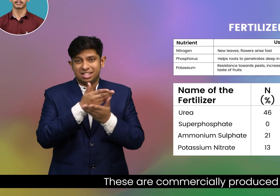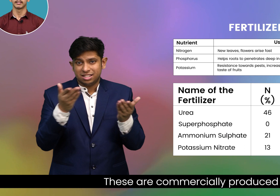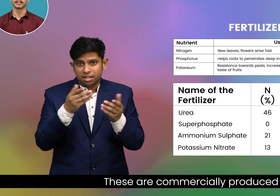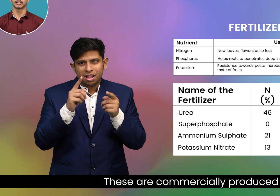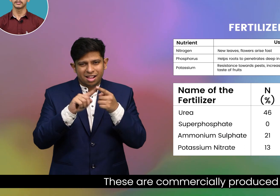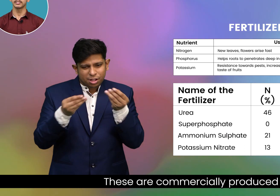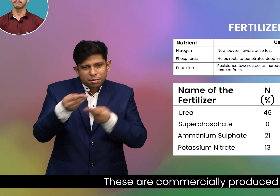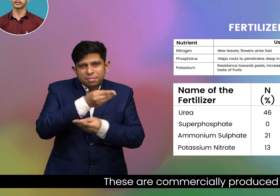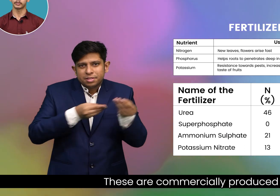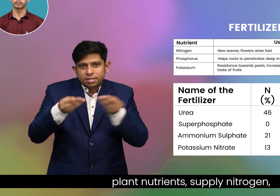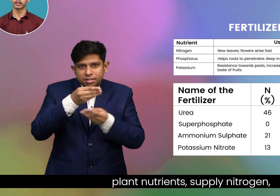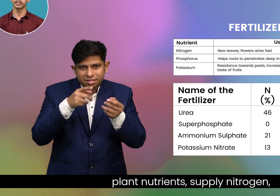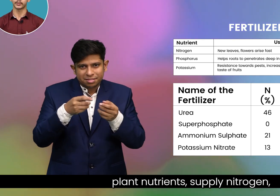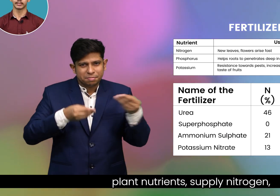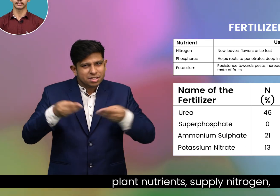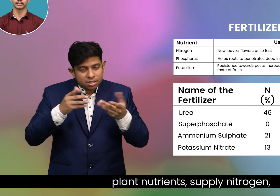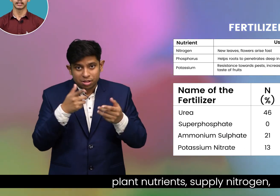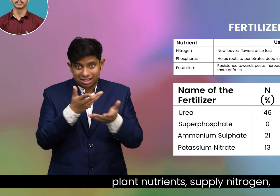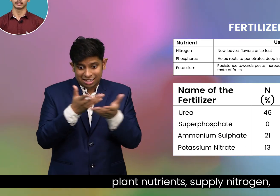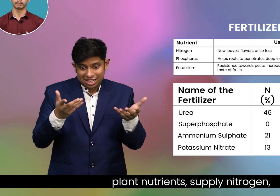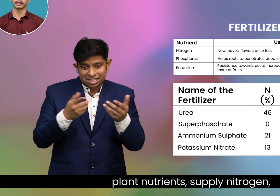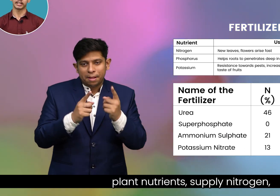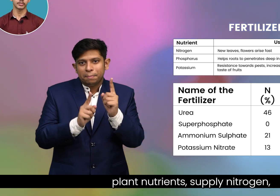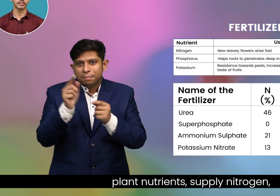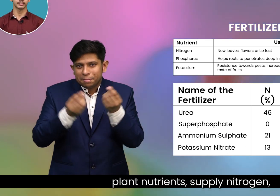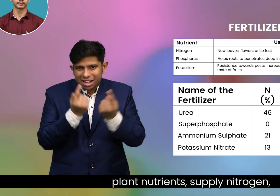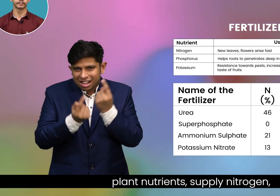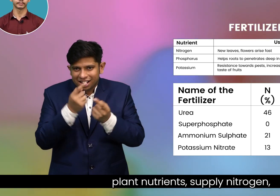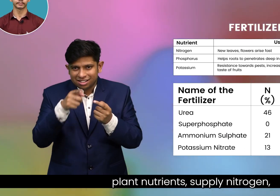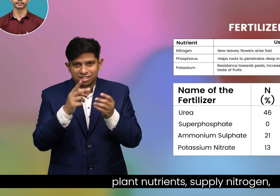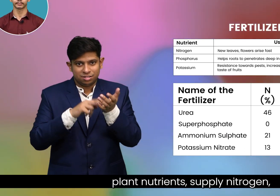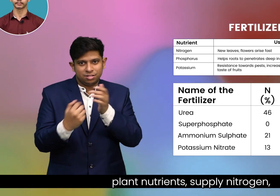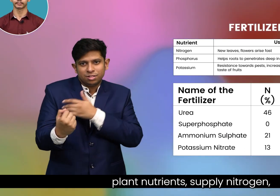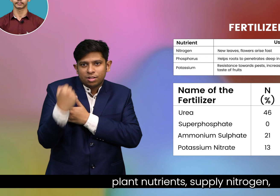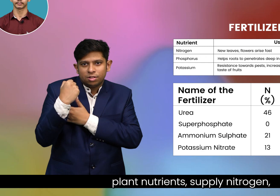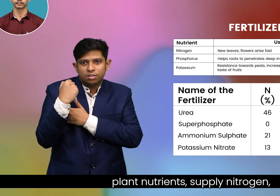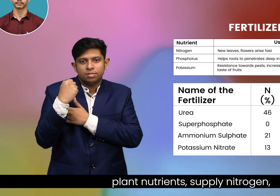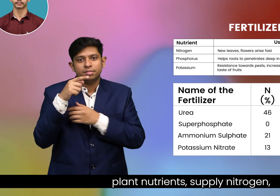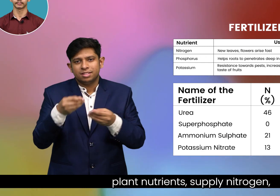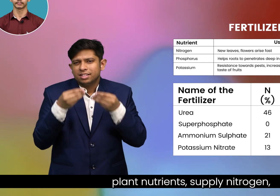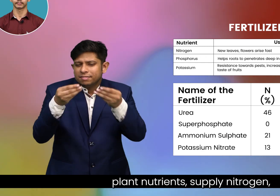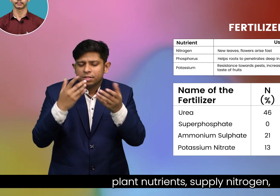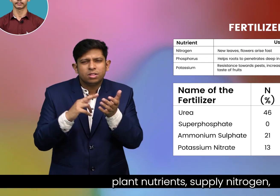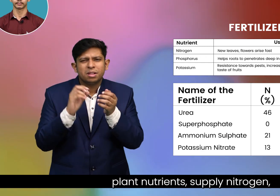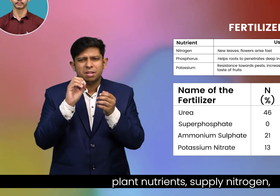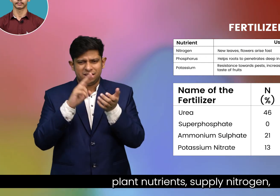These are commercially produced plant nutrients, supply nitrogen,